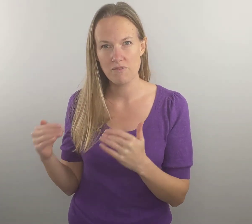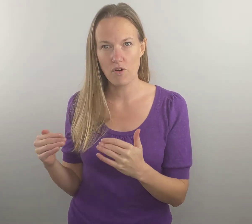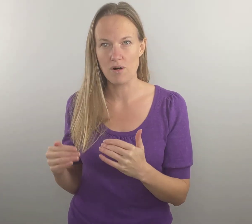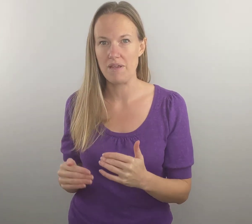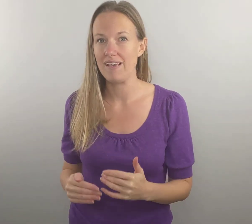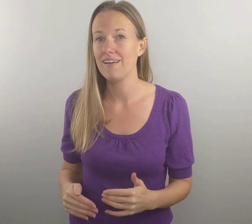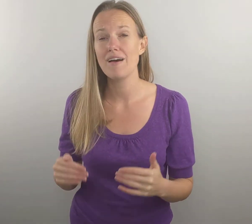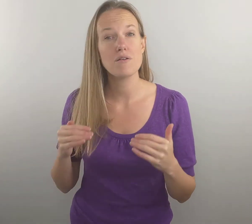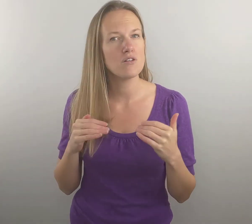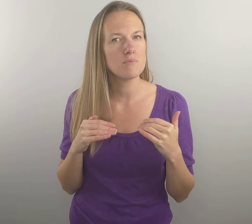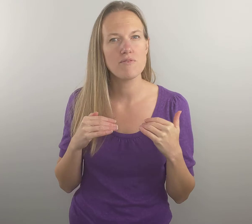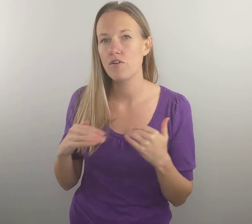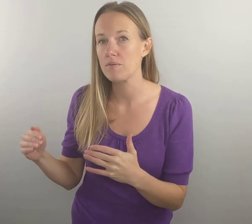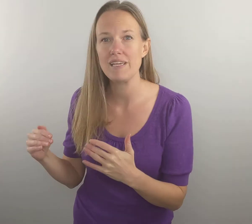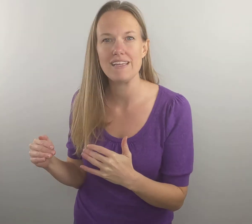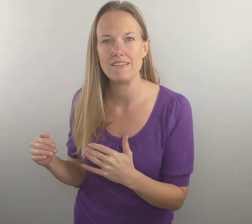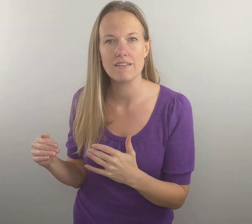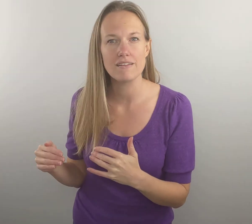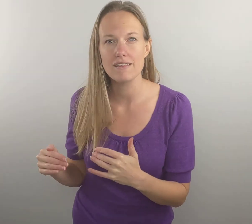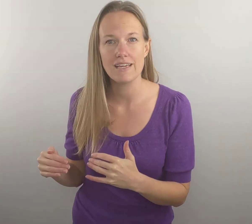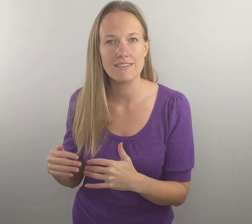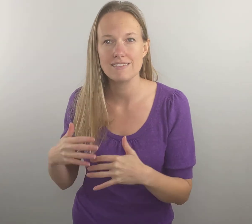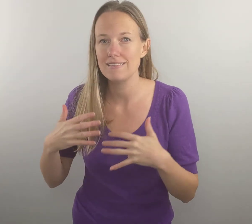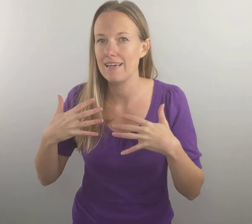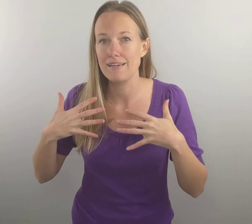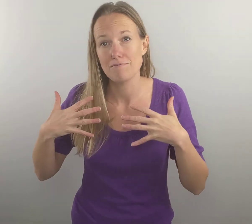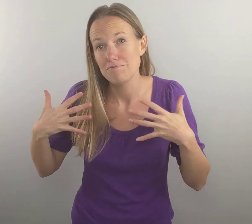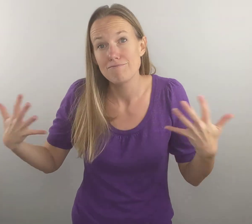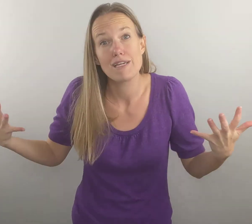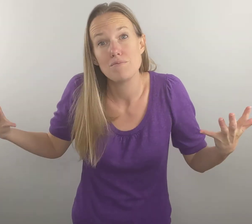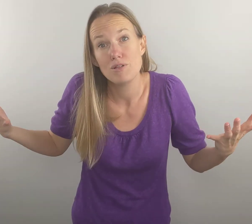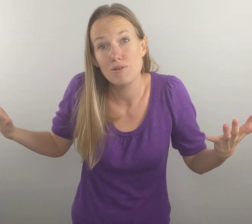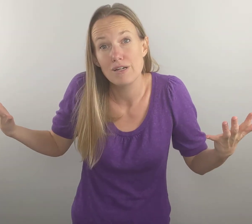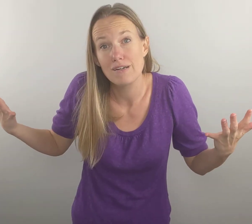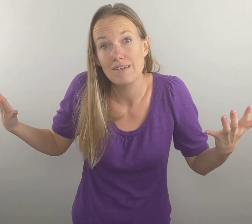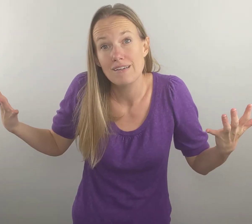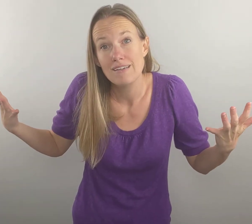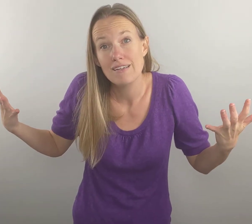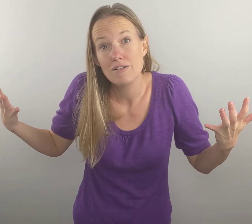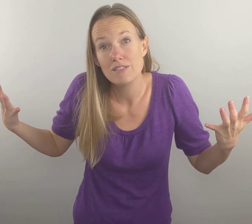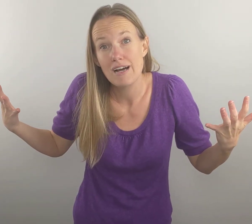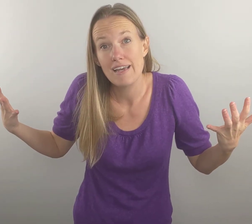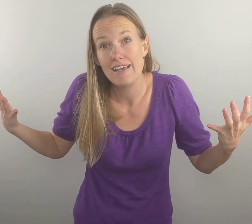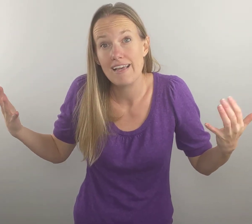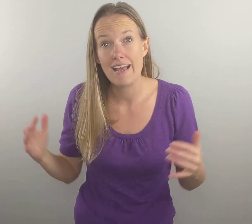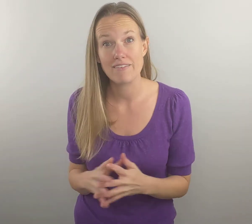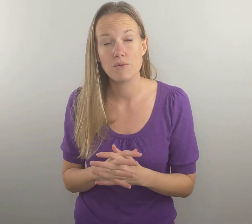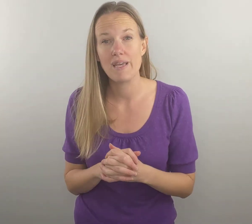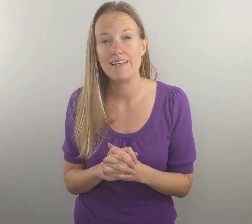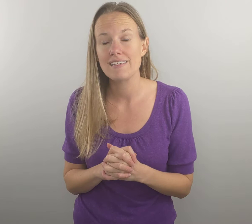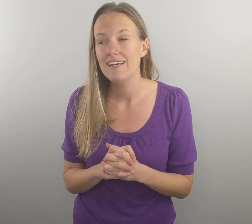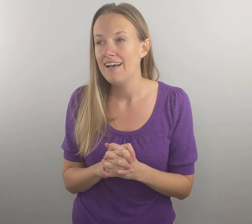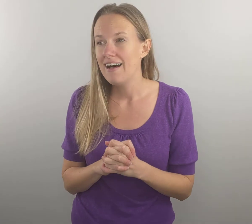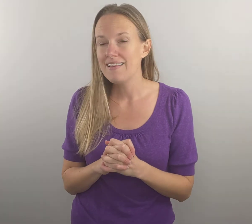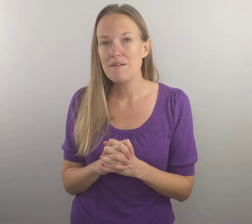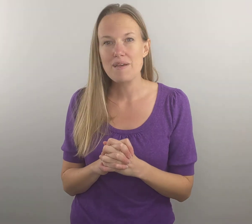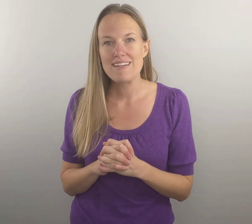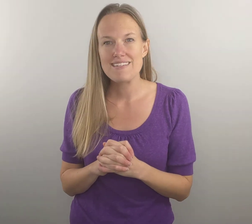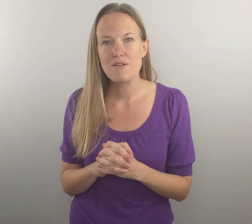before me. God goes before me in the little things like my computer, dying and I have to wait a little bit until we